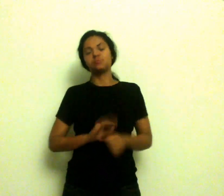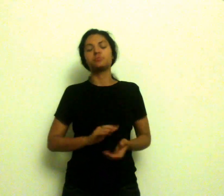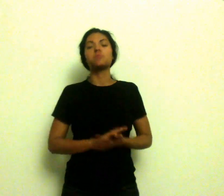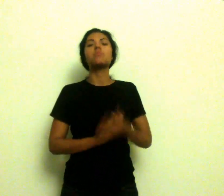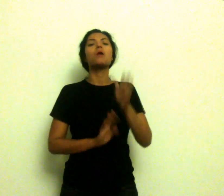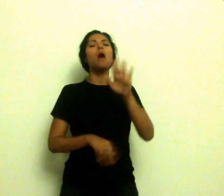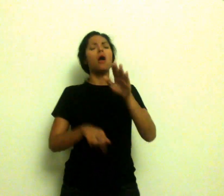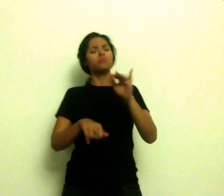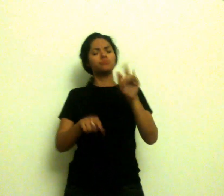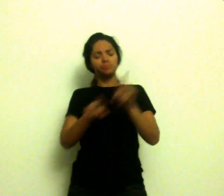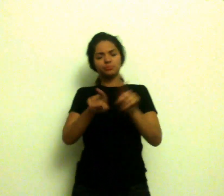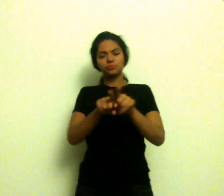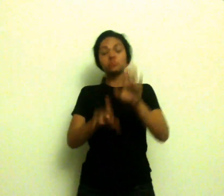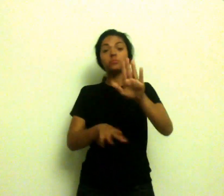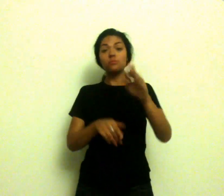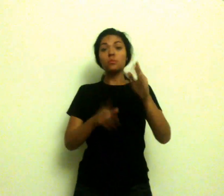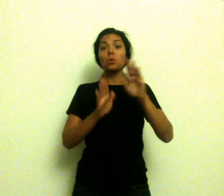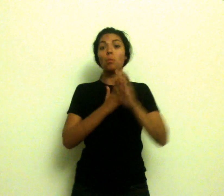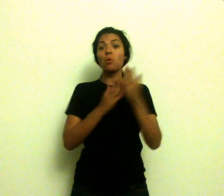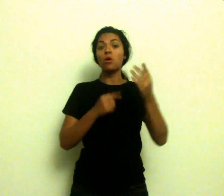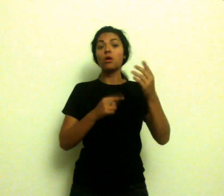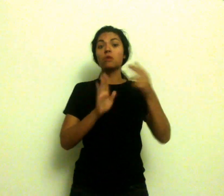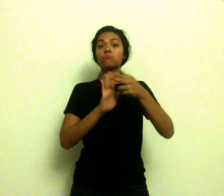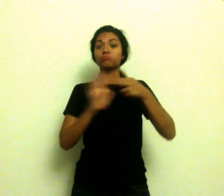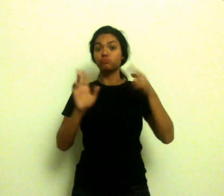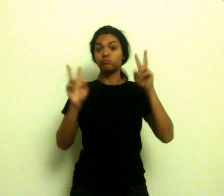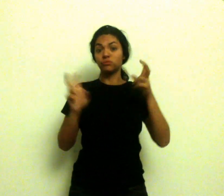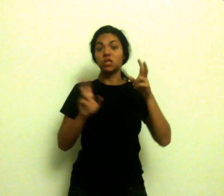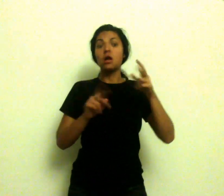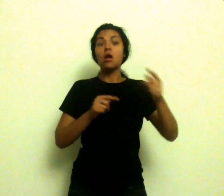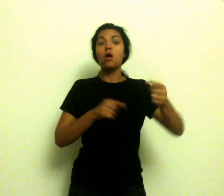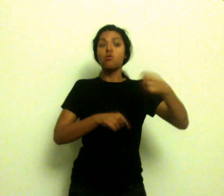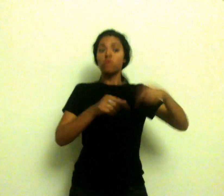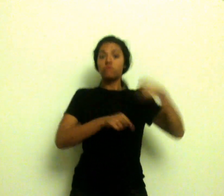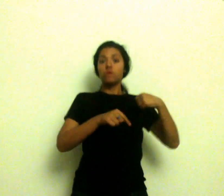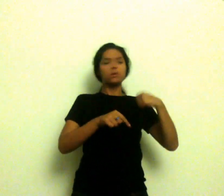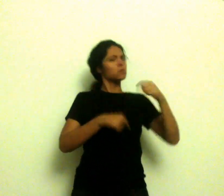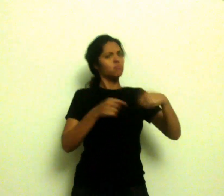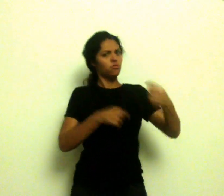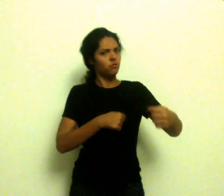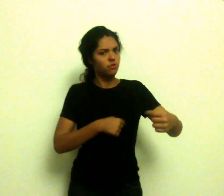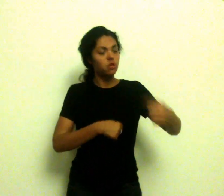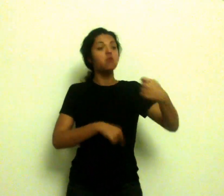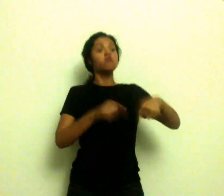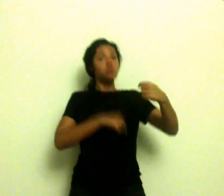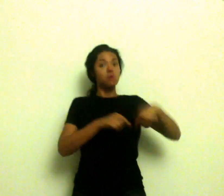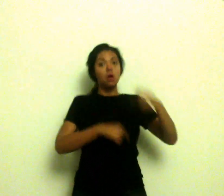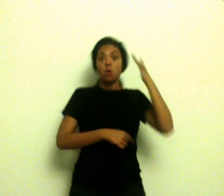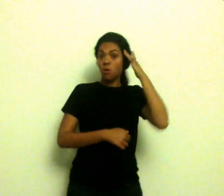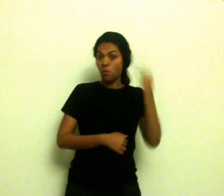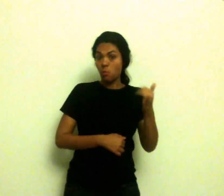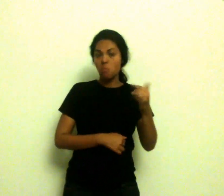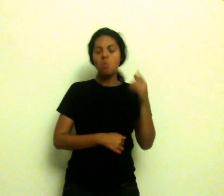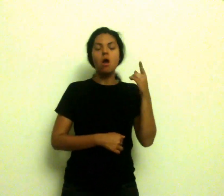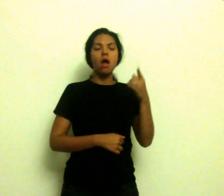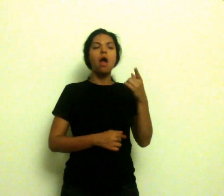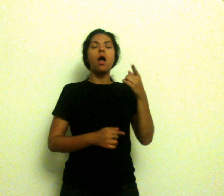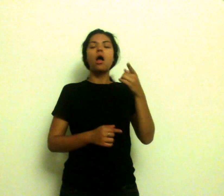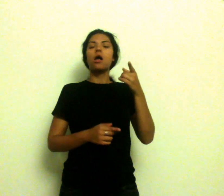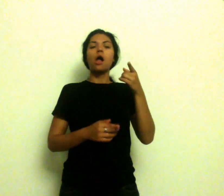in distinction to Bunyan's book, it's because he says when he faced all these options along the way, he rejected many of